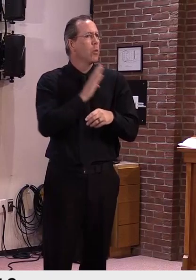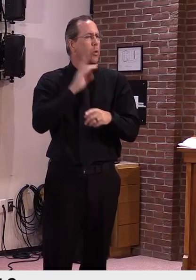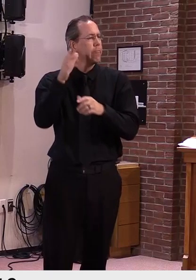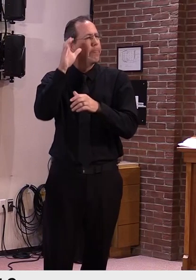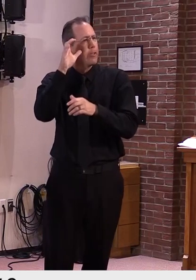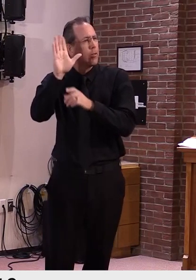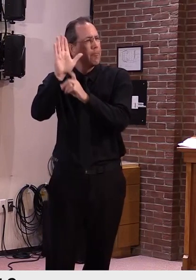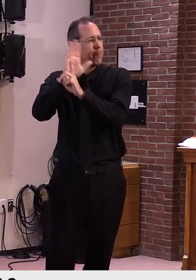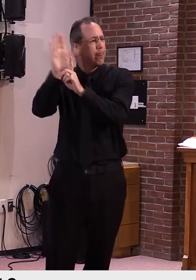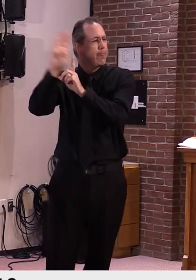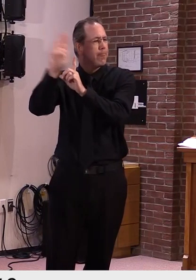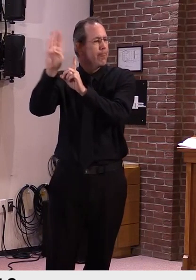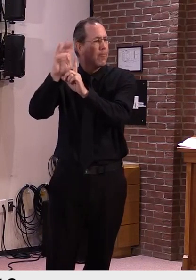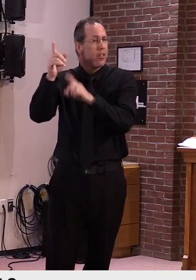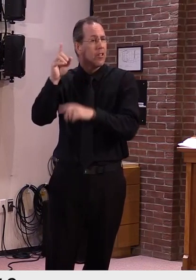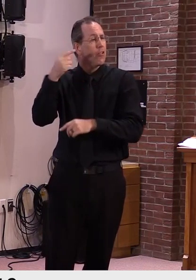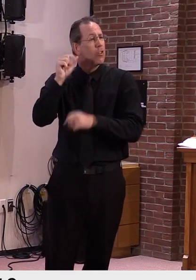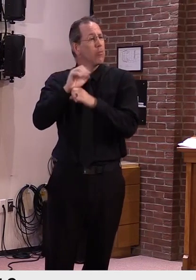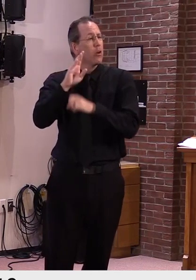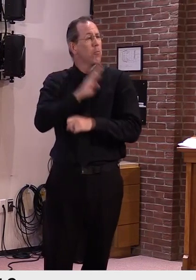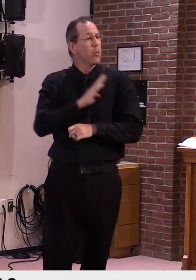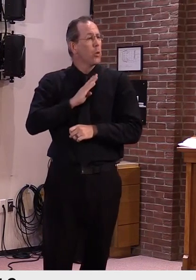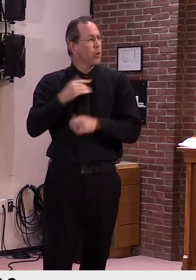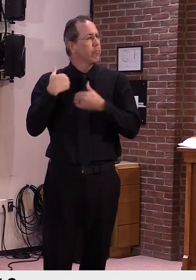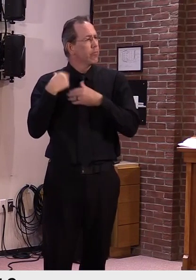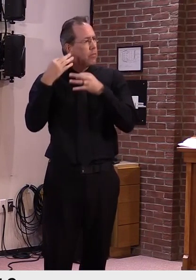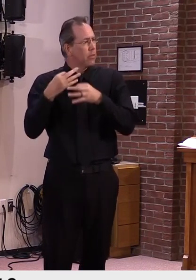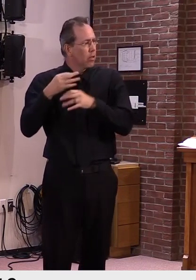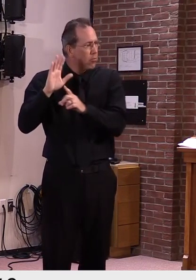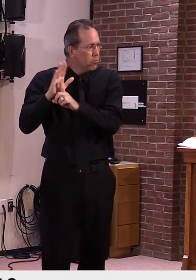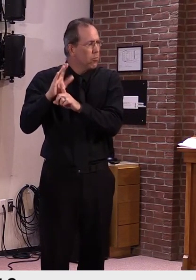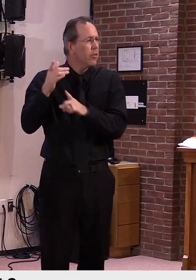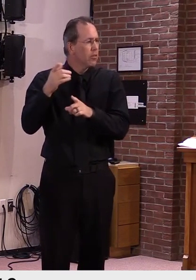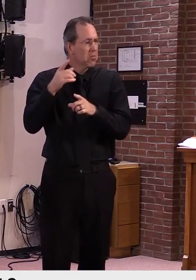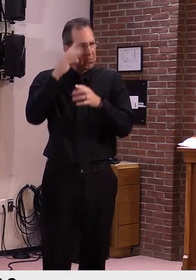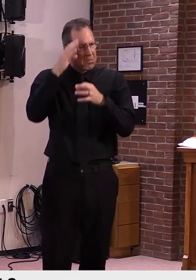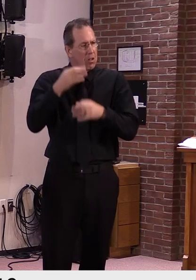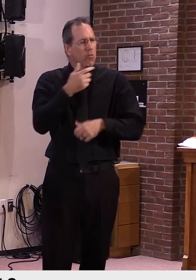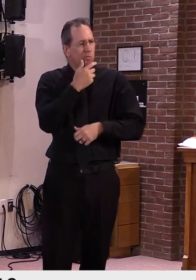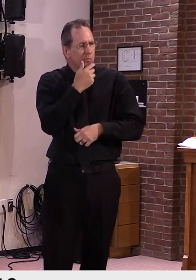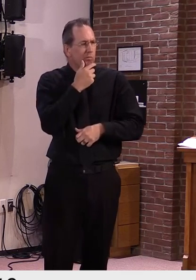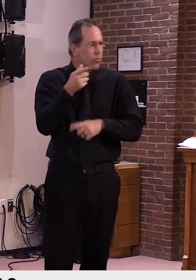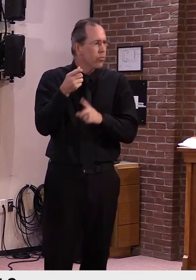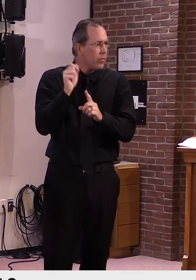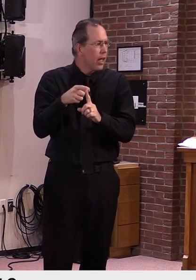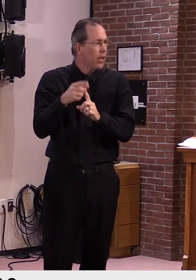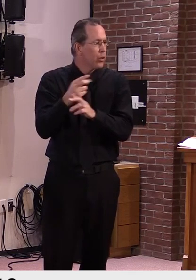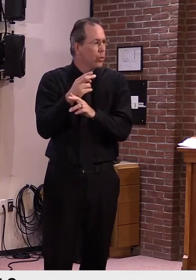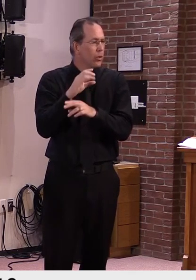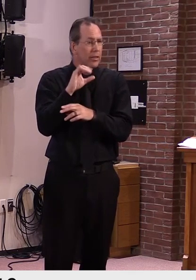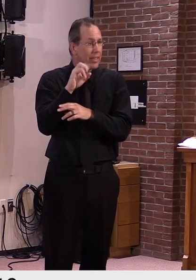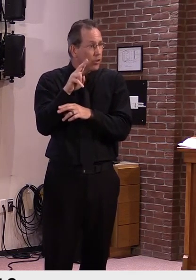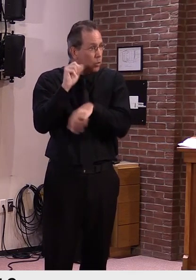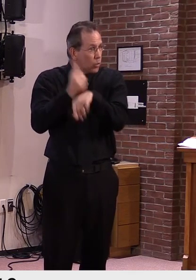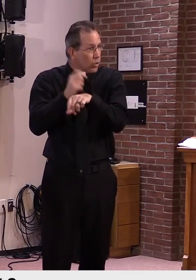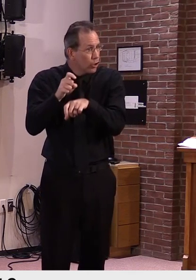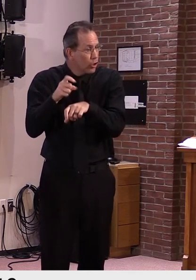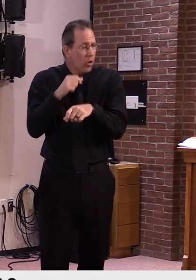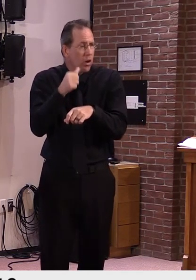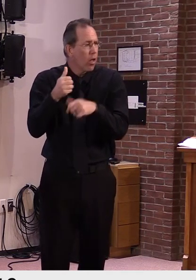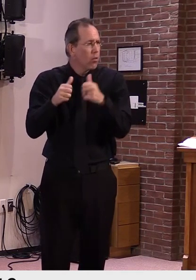applying the various services that they're applying, because it's budget related, and of course the Green Mountain Care Board does